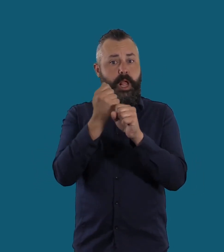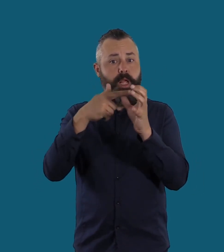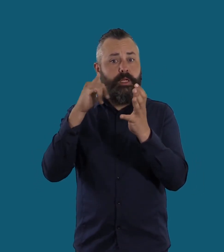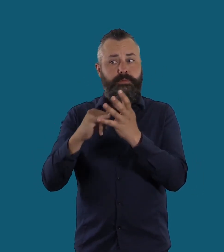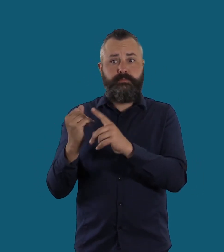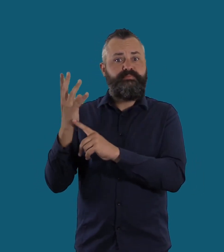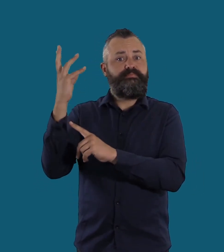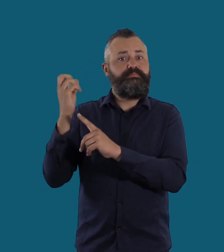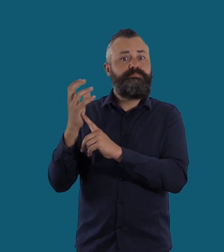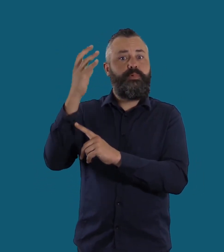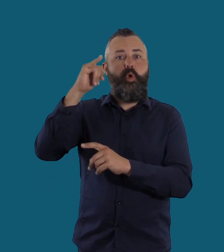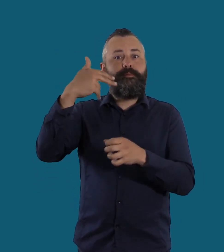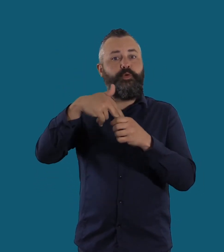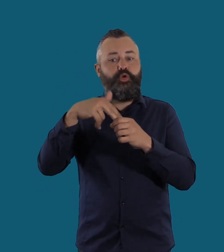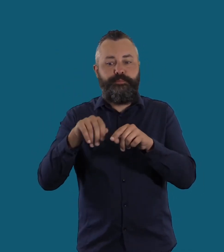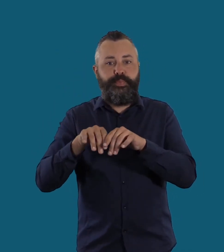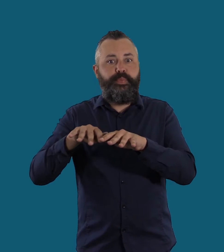Check for fuel leaks and damaged wiring.